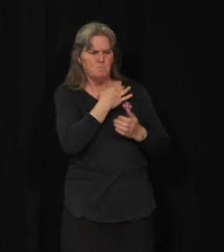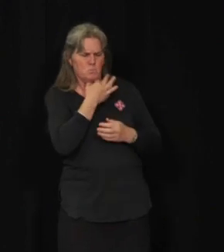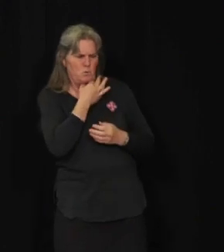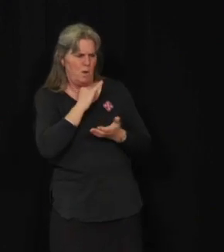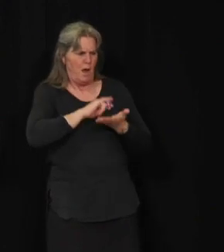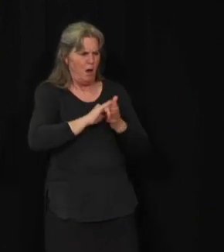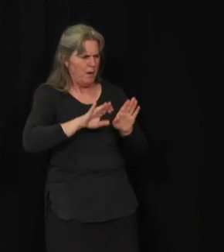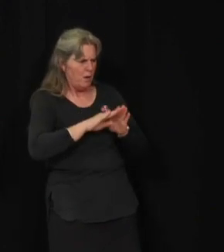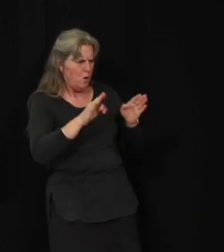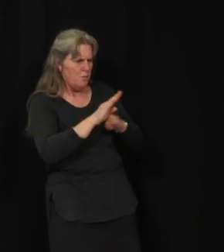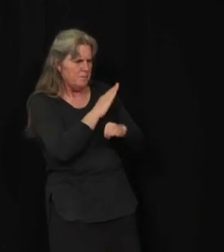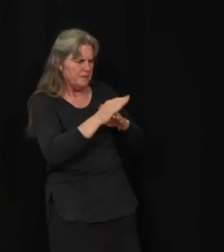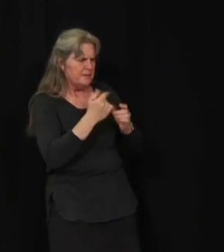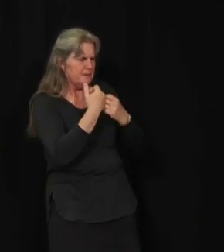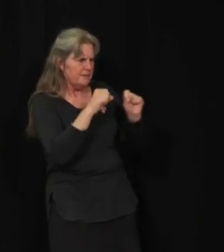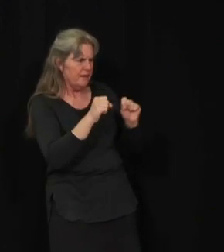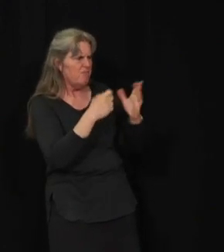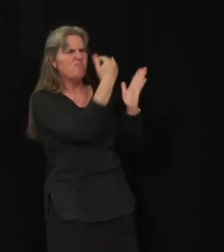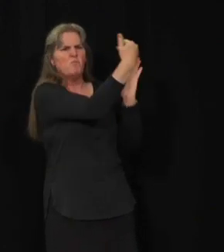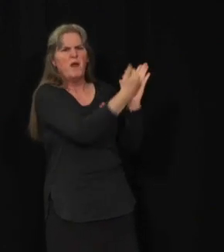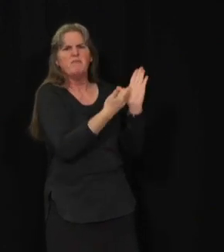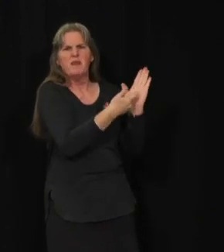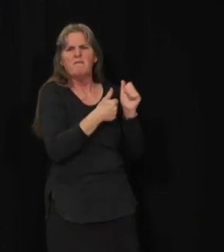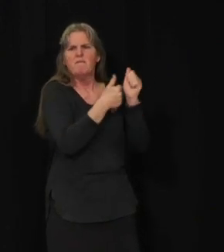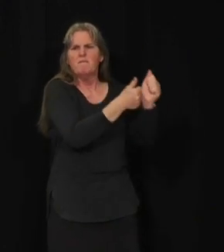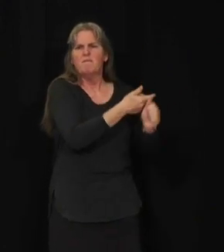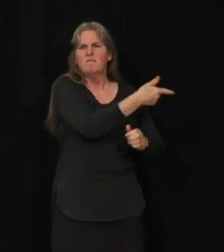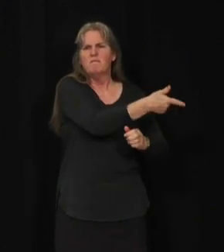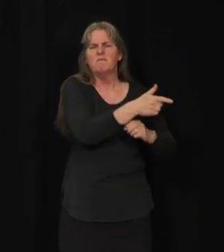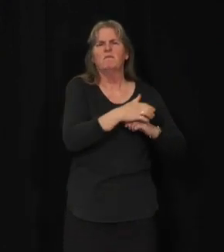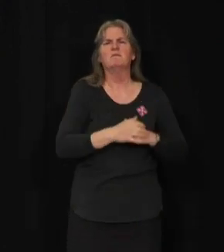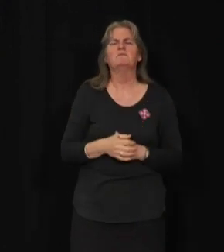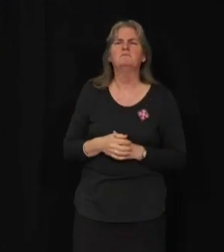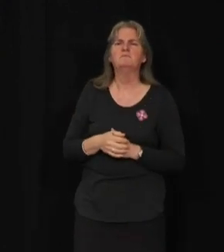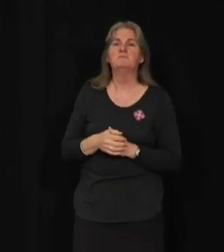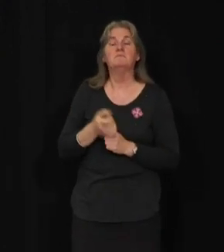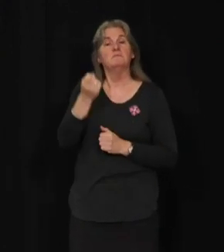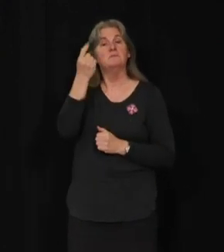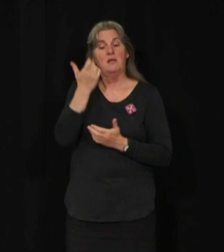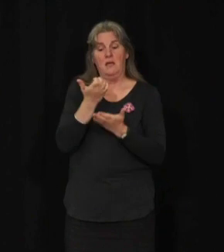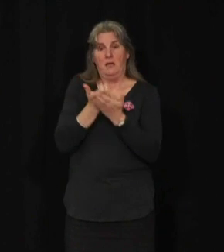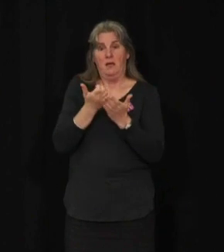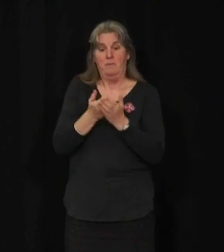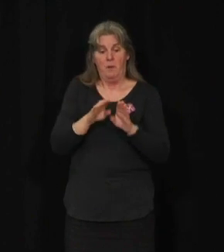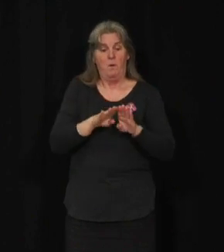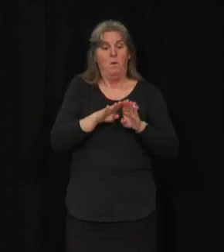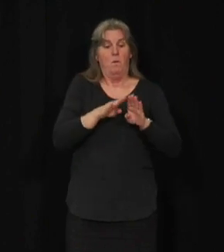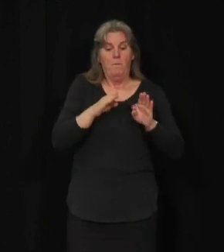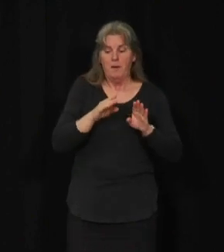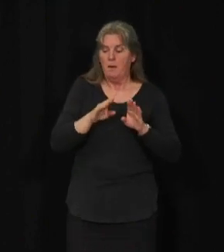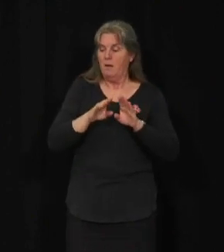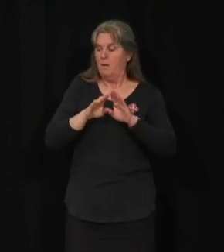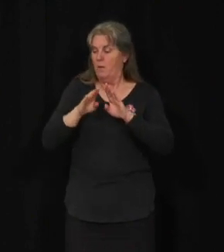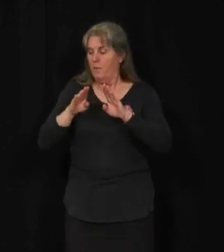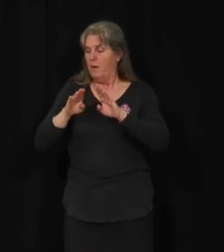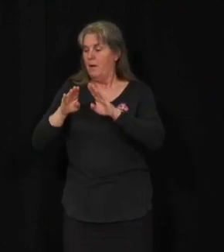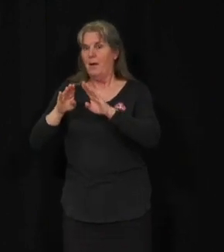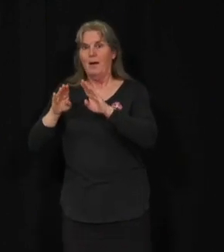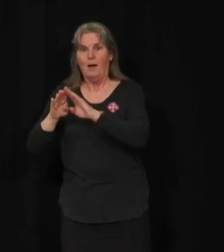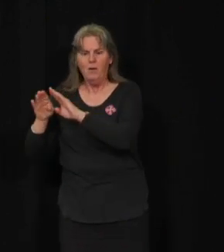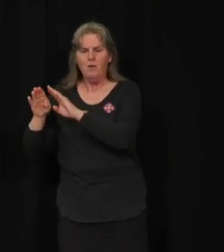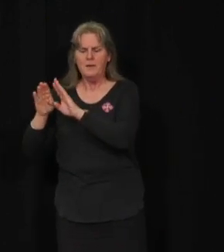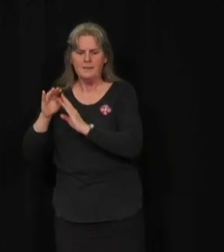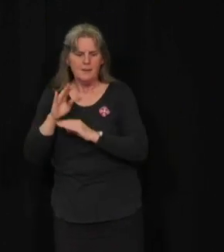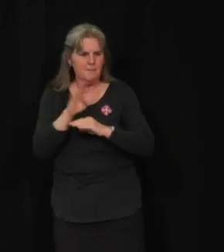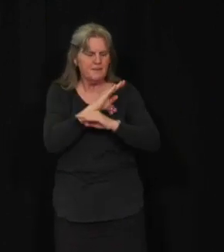or how they can run their events. Now, as our economy begins to reopen and more businesses are determining safe